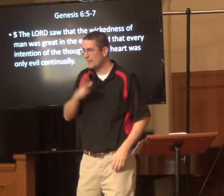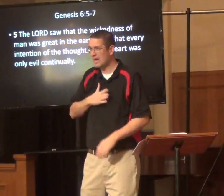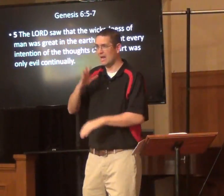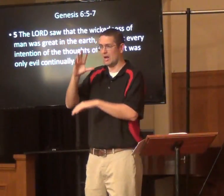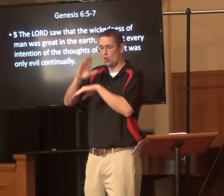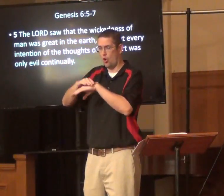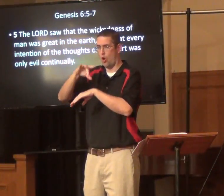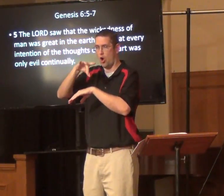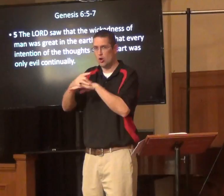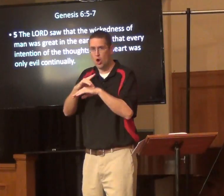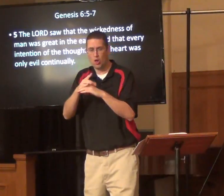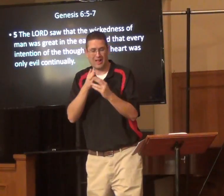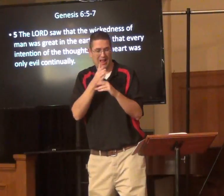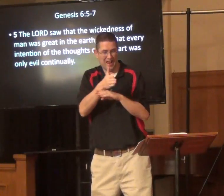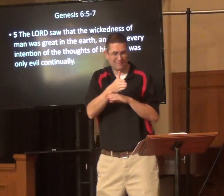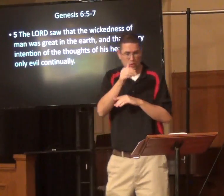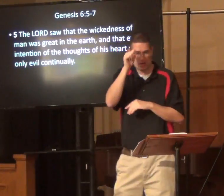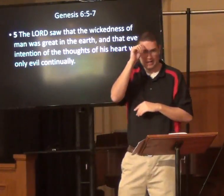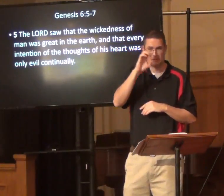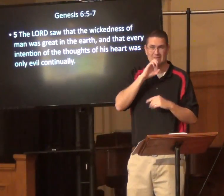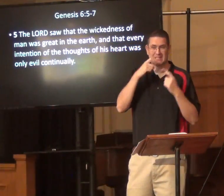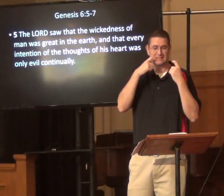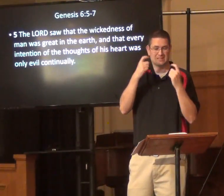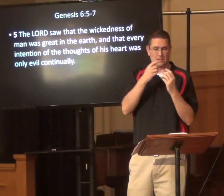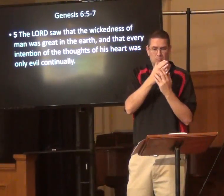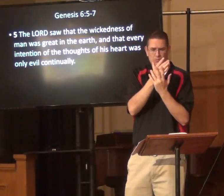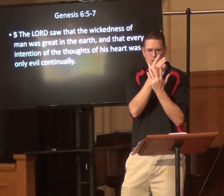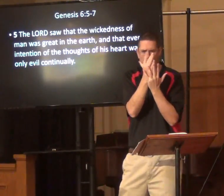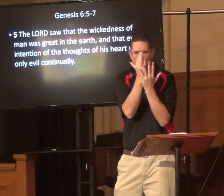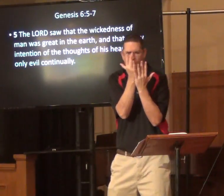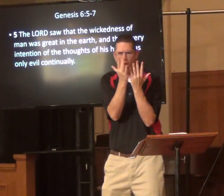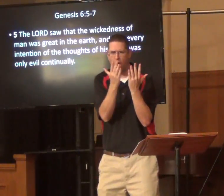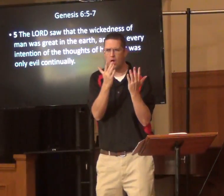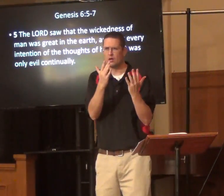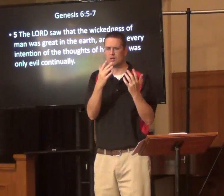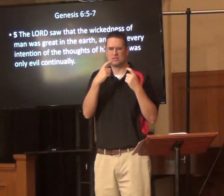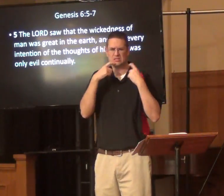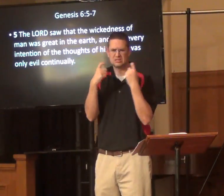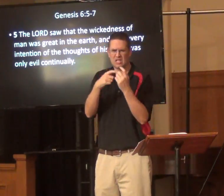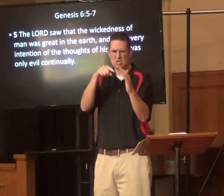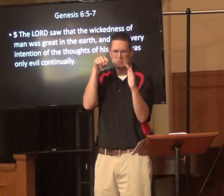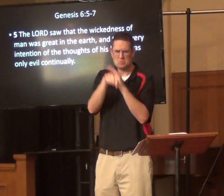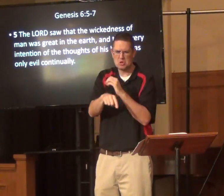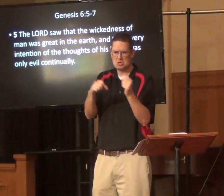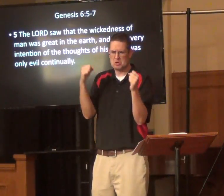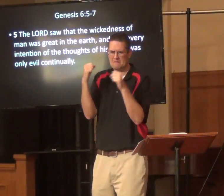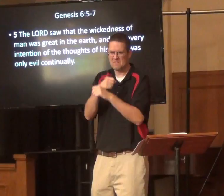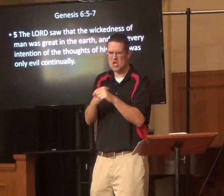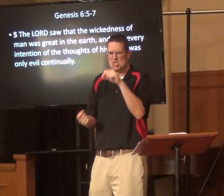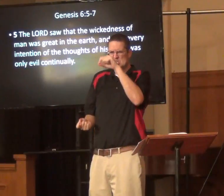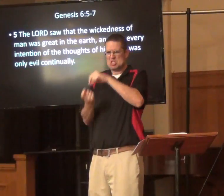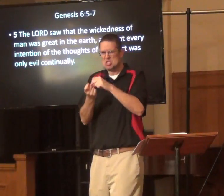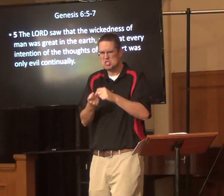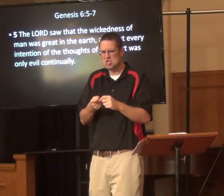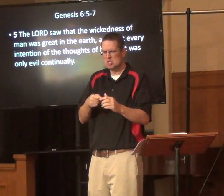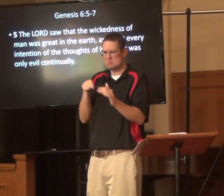Every man on the whole earth, after Adam and Eve sinned, there was murder and fighting